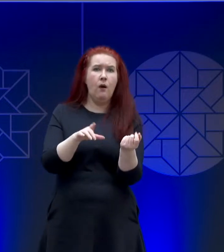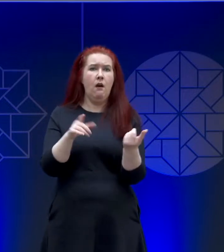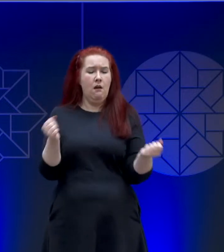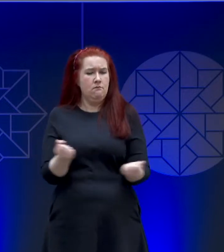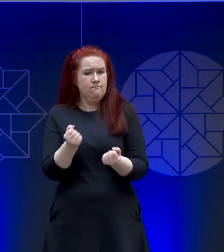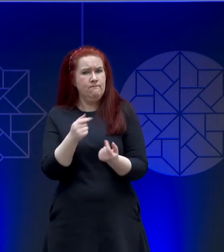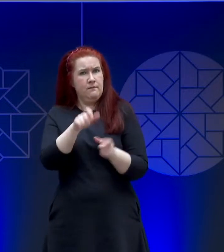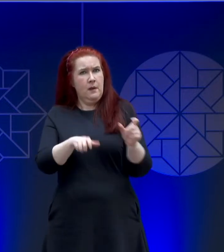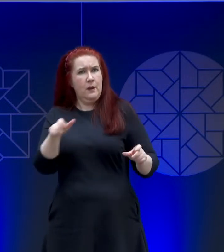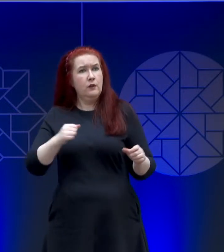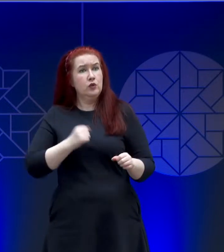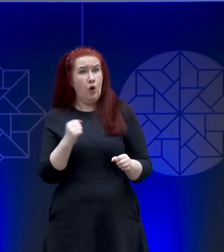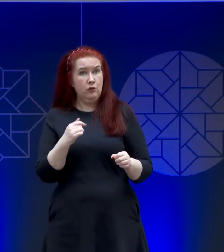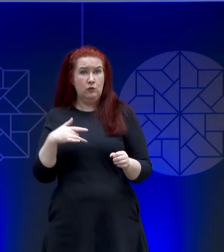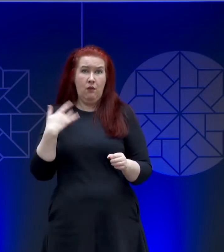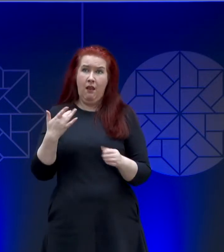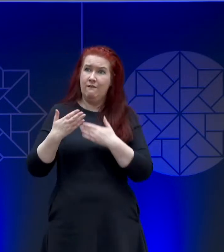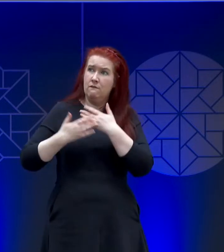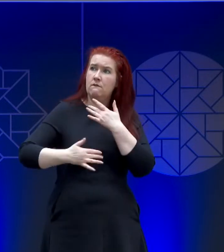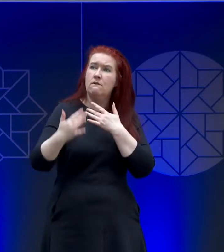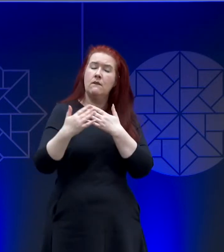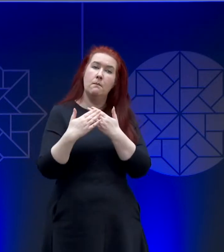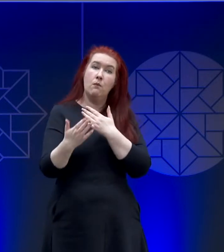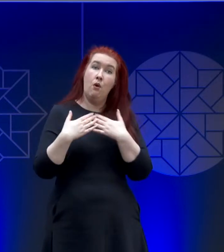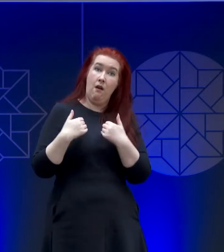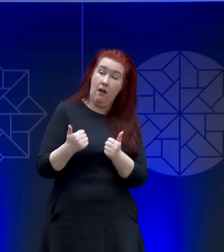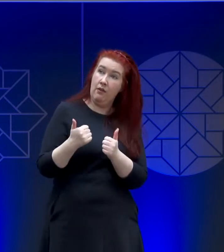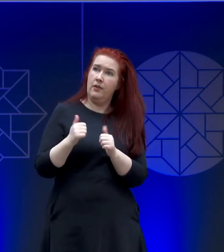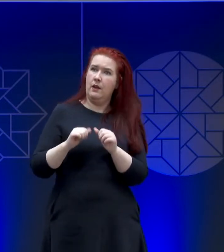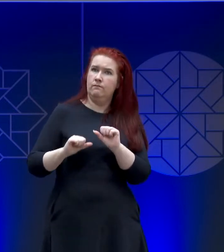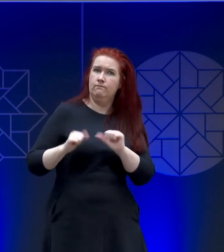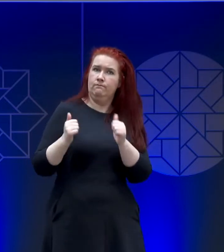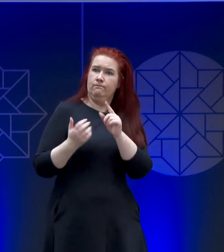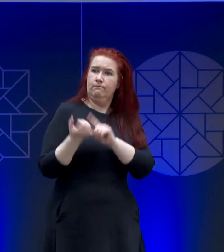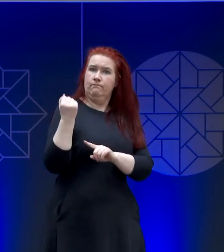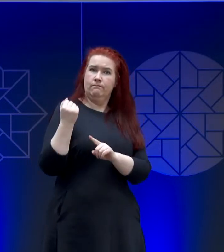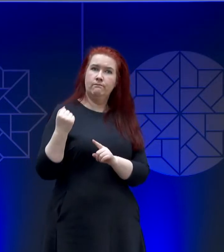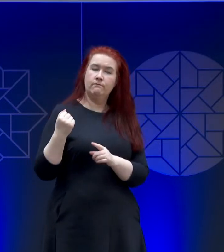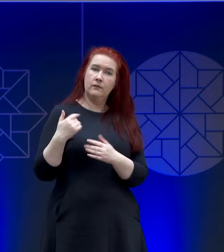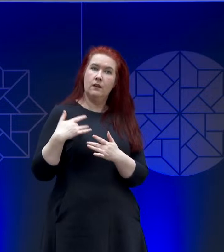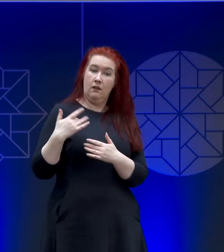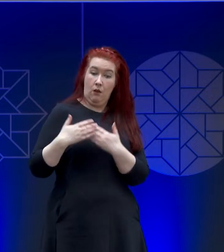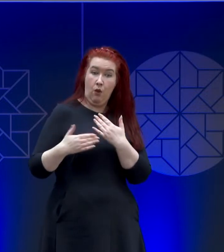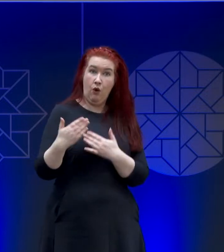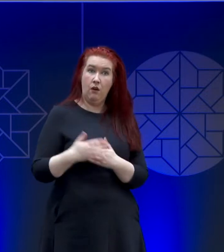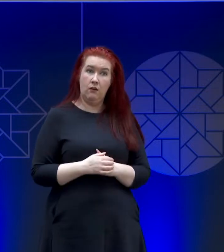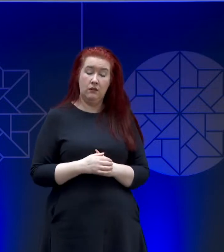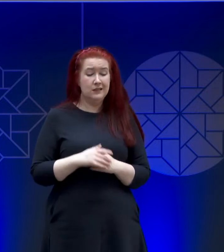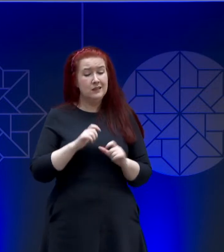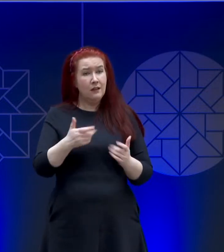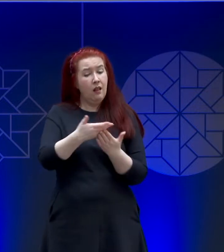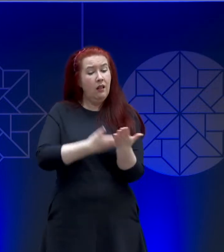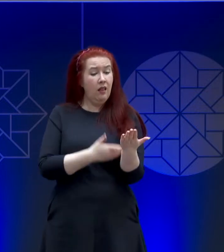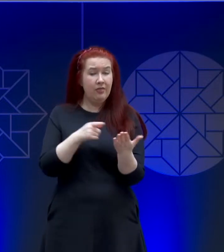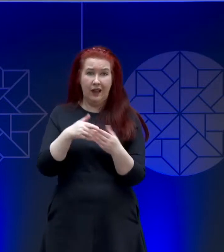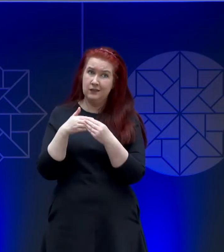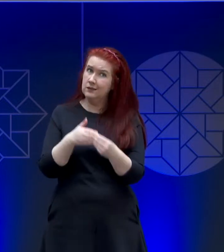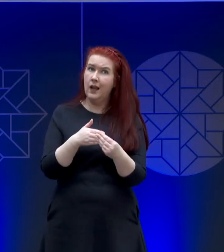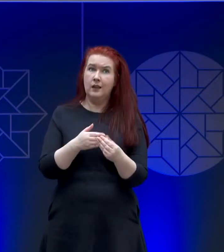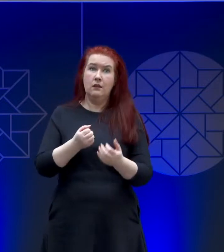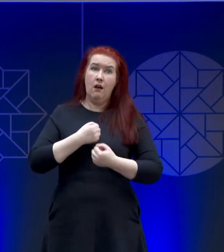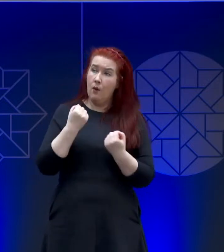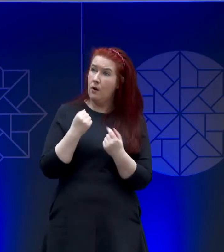of Scotland to live longer, healthier and more fulfilling lives. And it is still a guide to the work which we and the